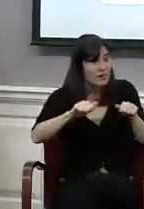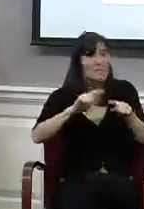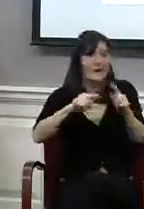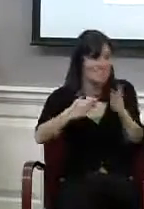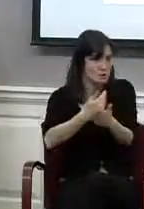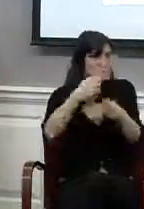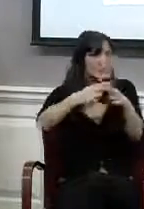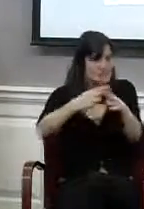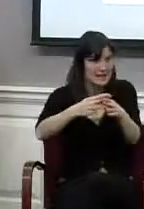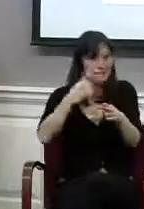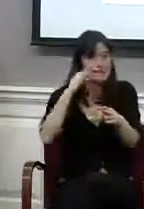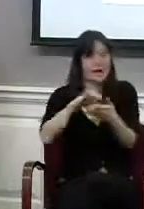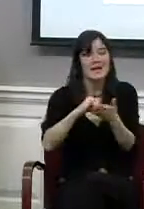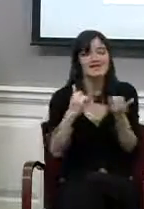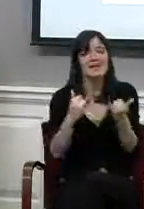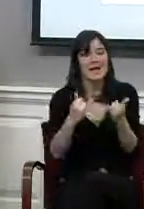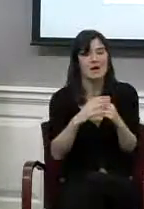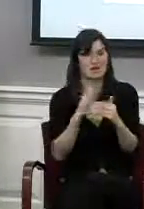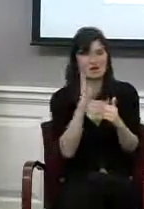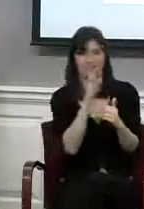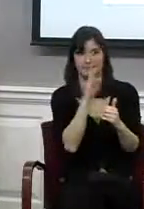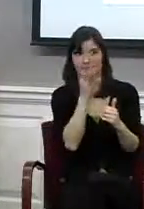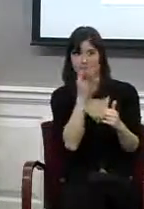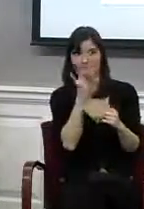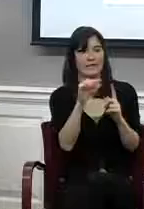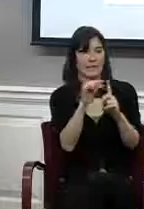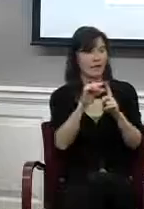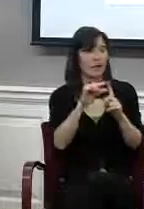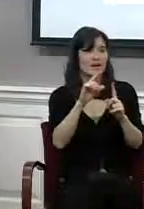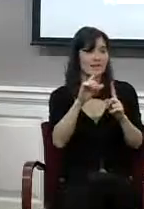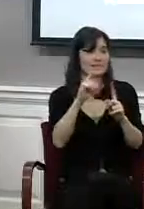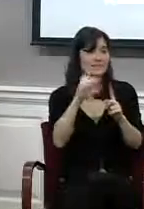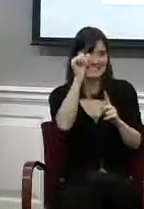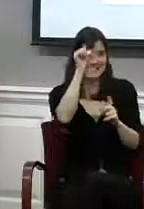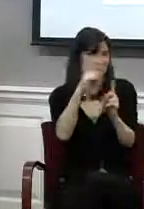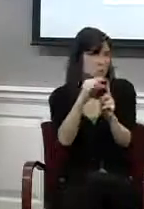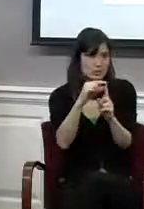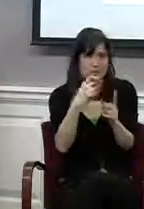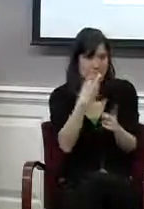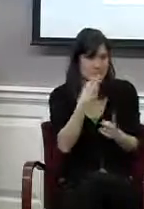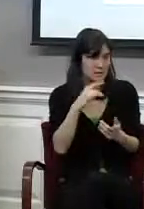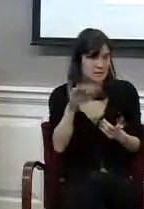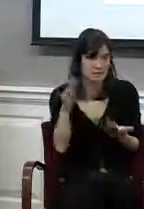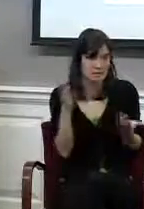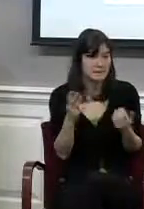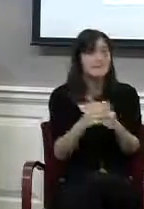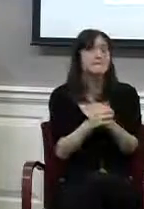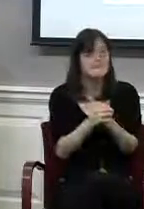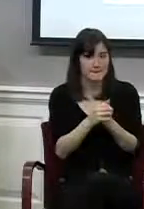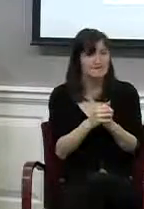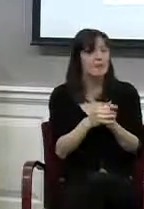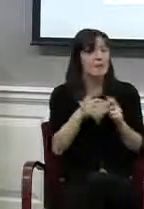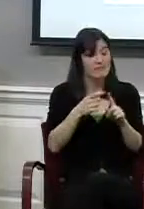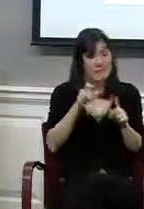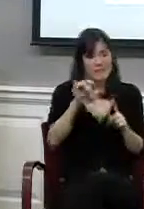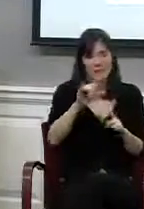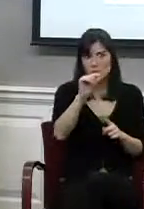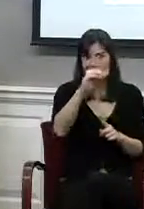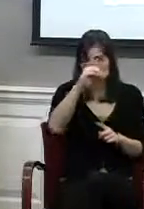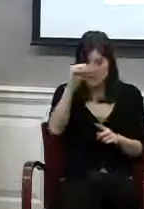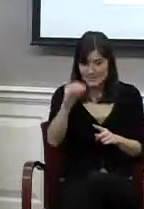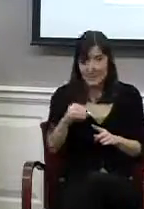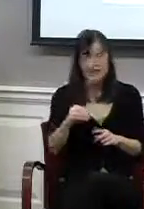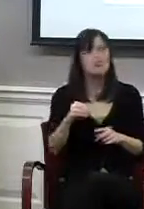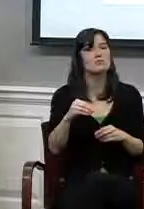can understand the roots of social exclusion. Of these examples, 20% present specific examples of individuals